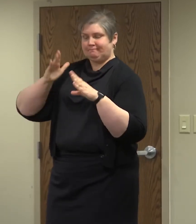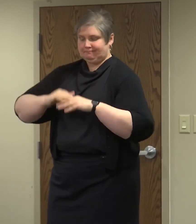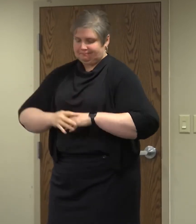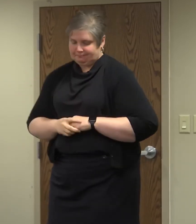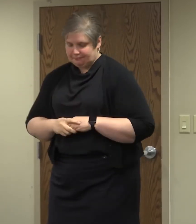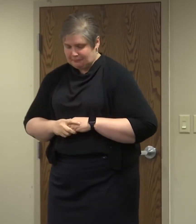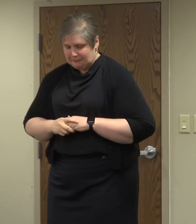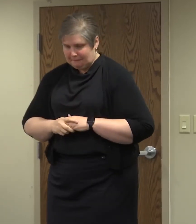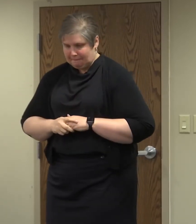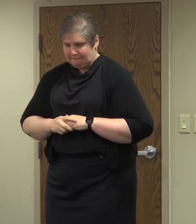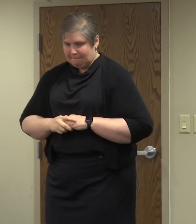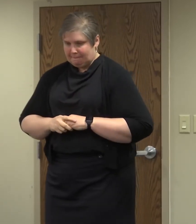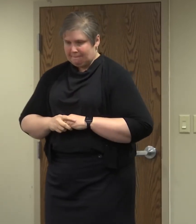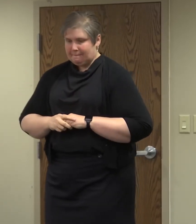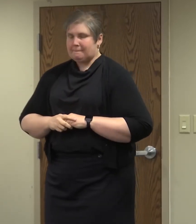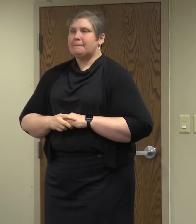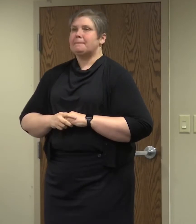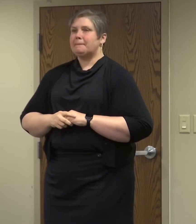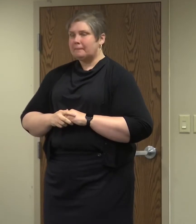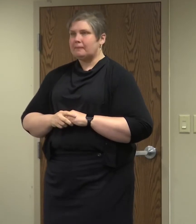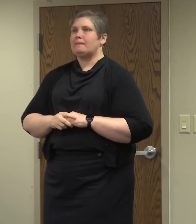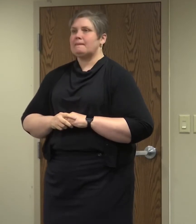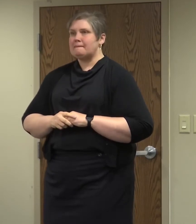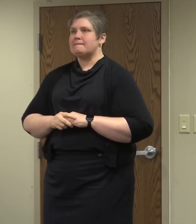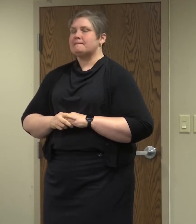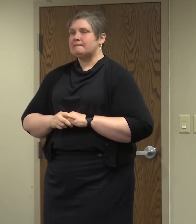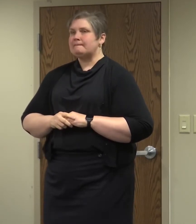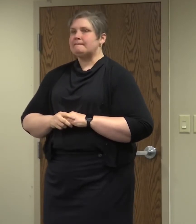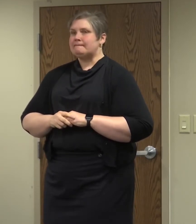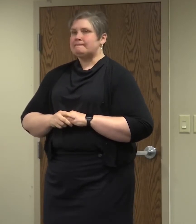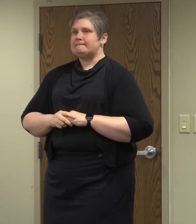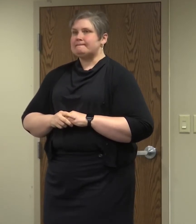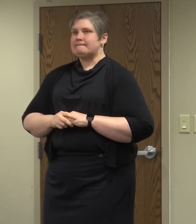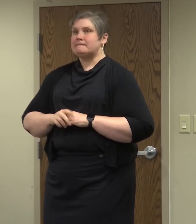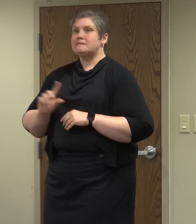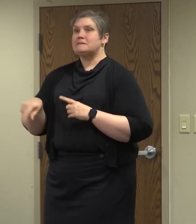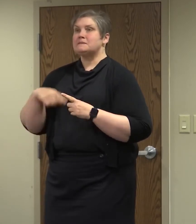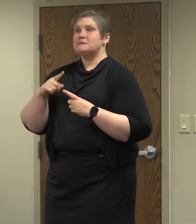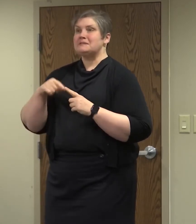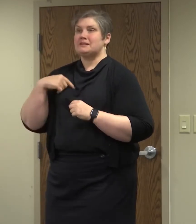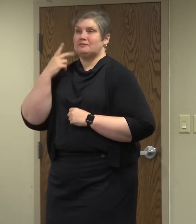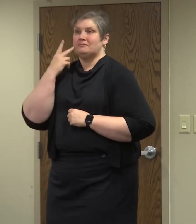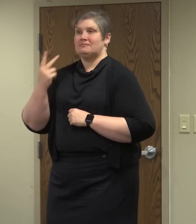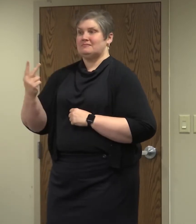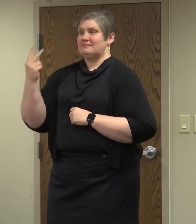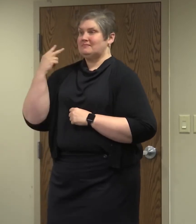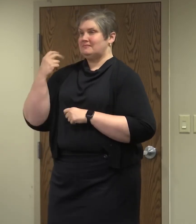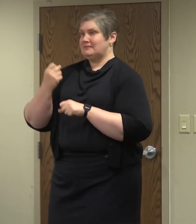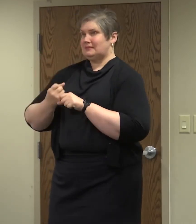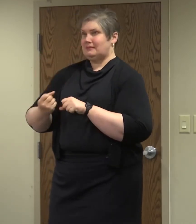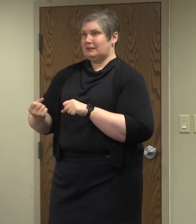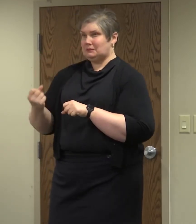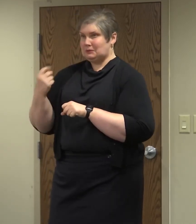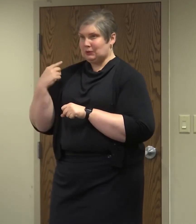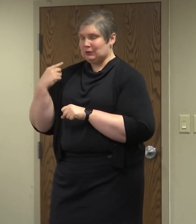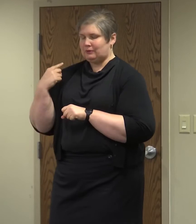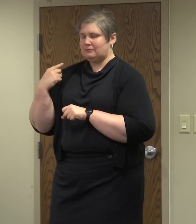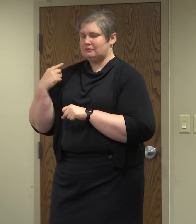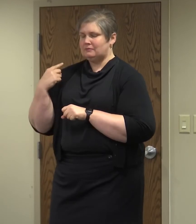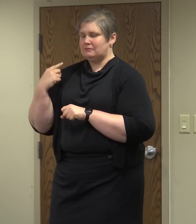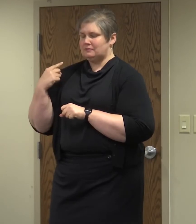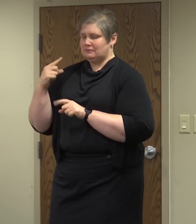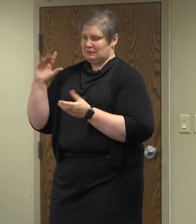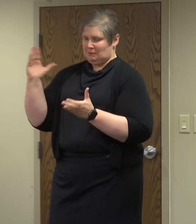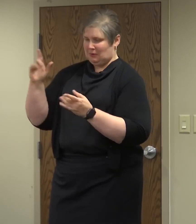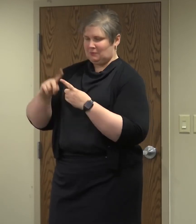when I think about what was different a year ago, we didn't have the therapeutics we had, and we didn't have vaccine. And so it's